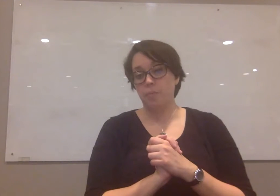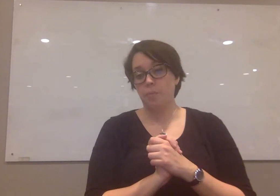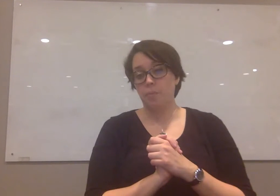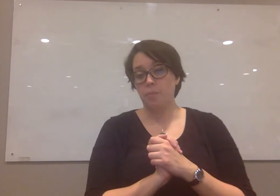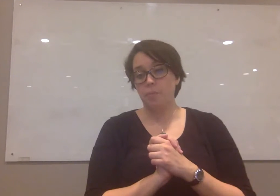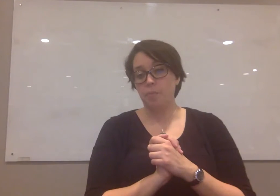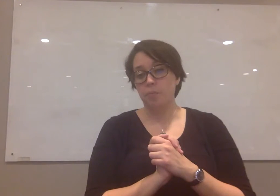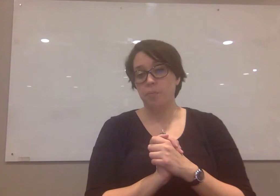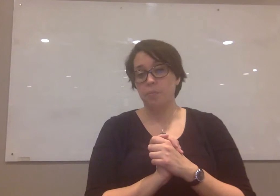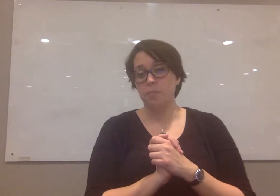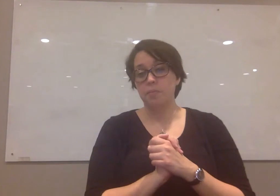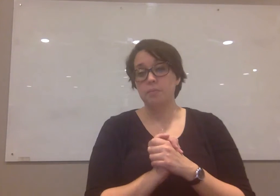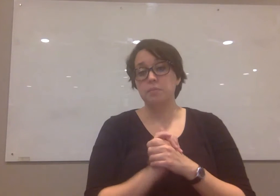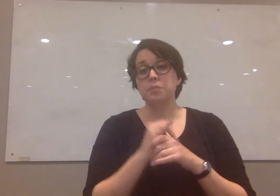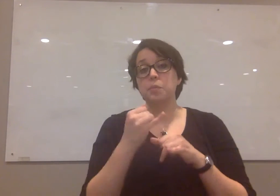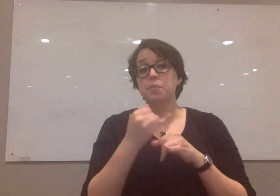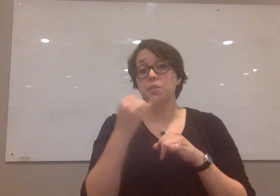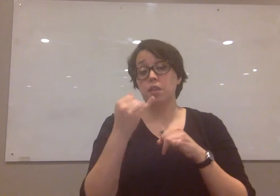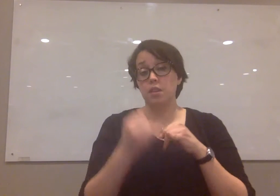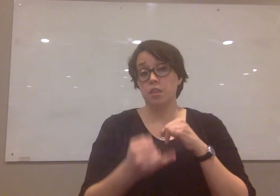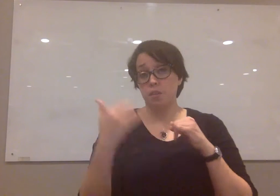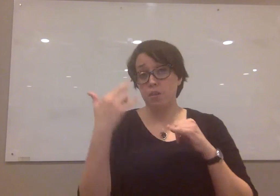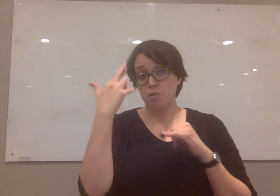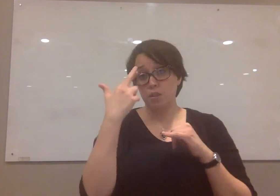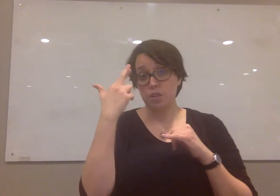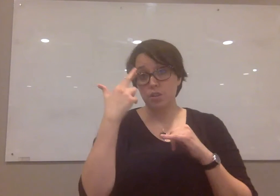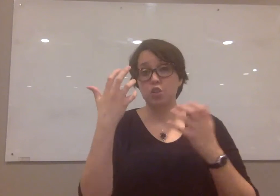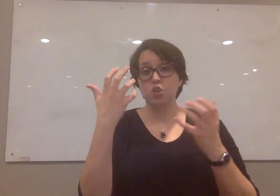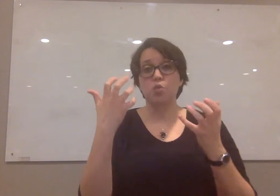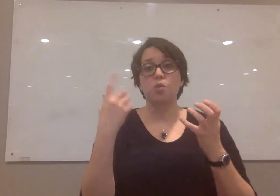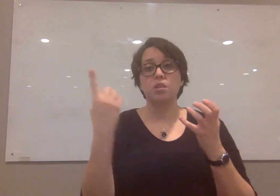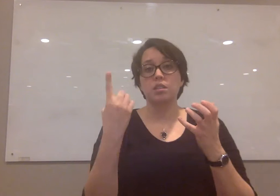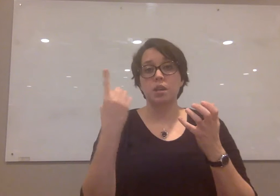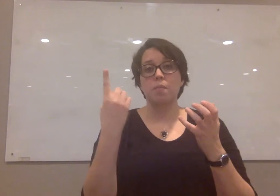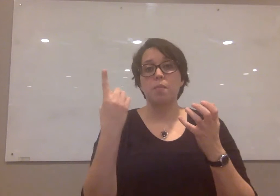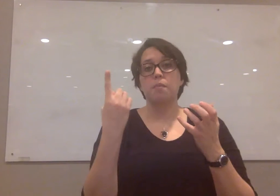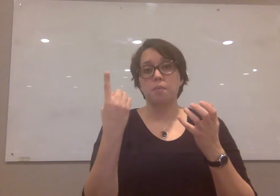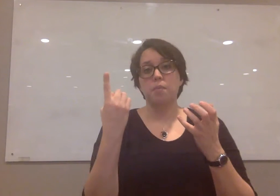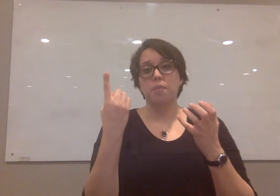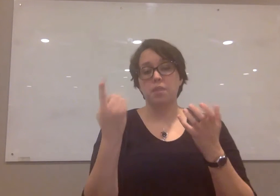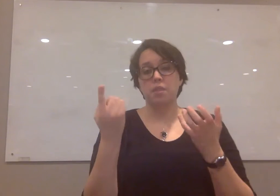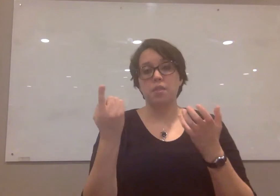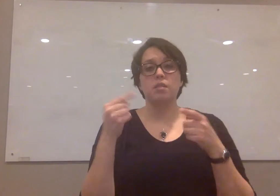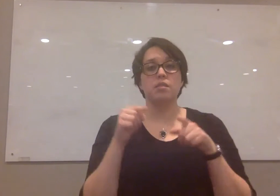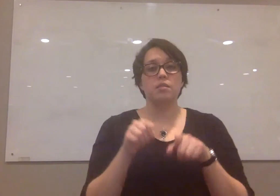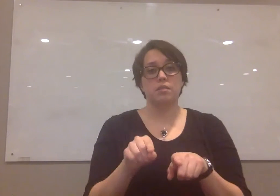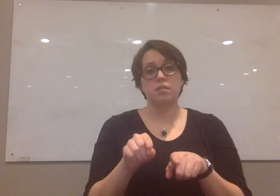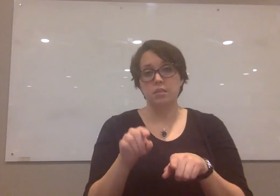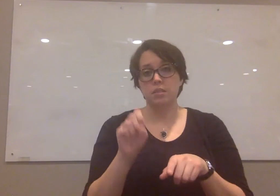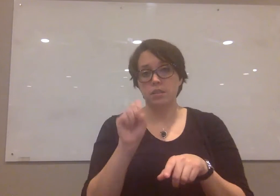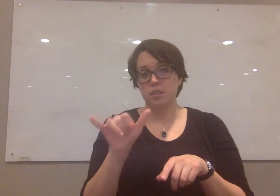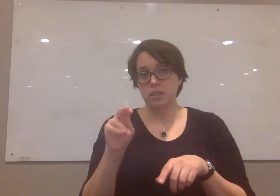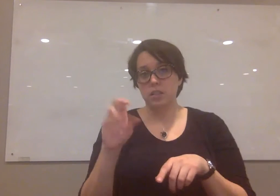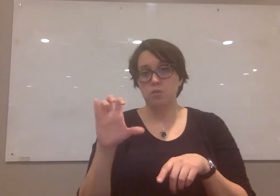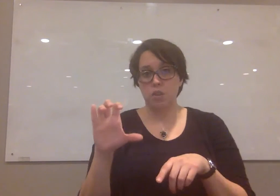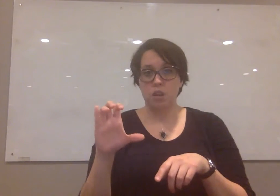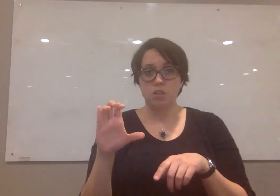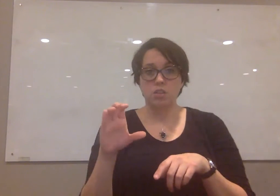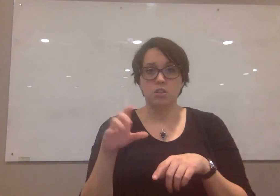The final reason is you want something that's synchronized. So you have something that you care about ordering, so it has to go through the only way that we have to synchronize